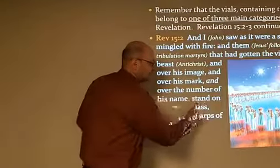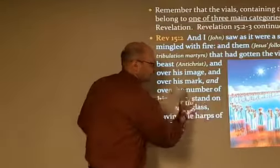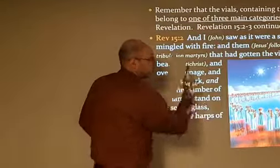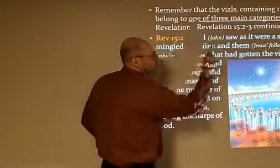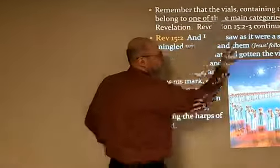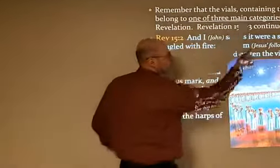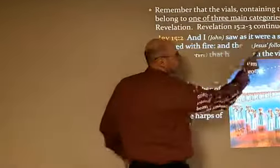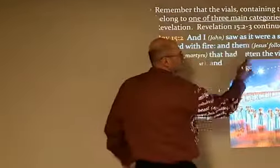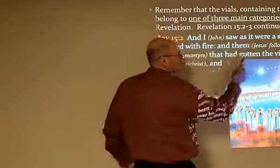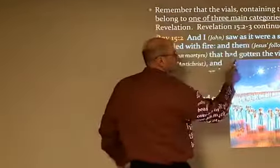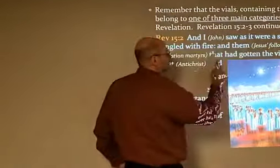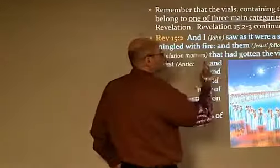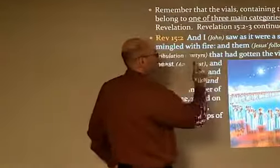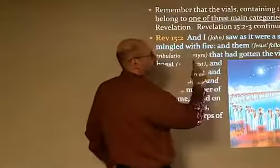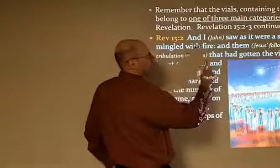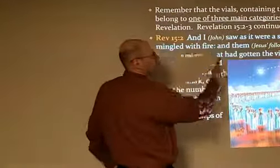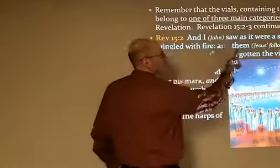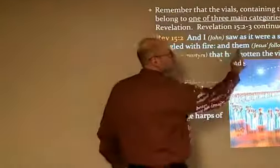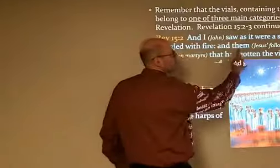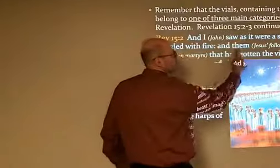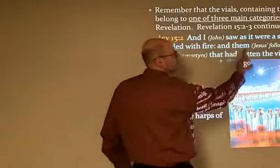stand on.